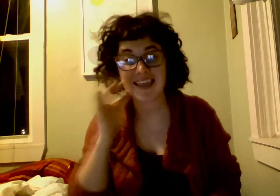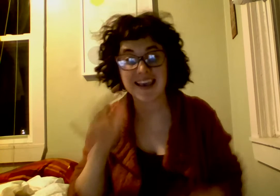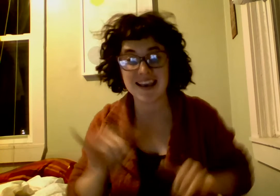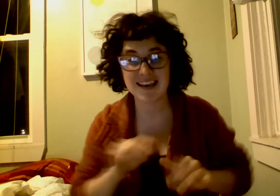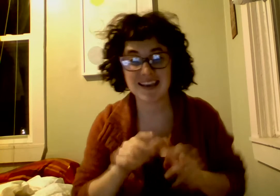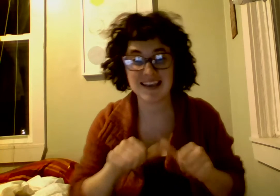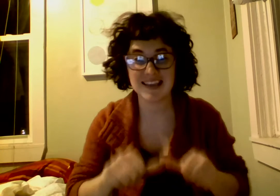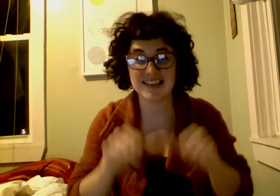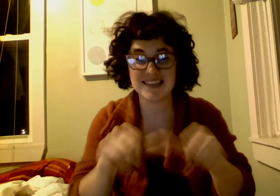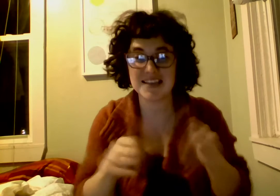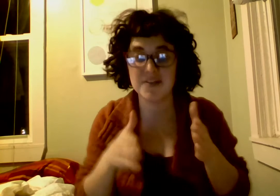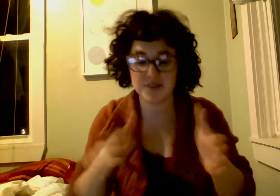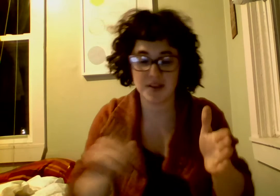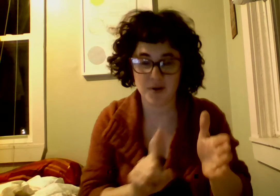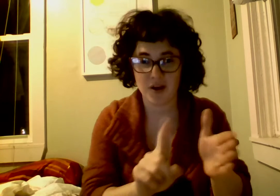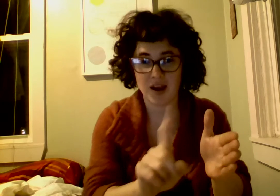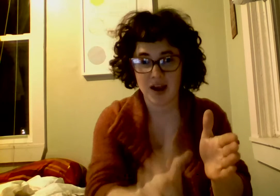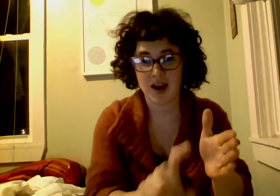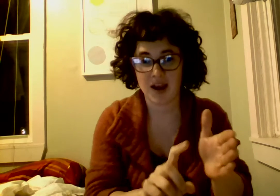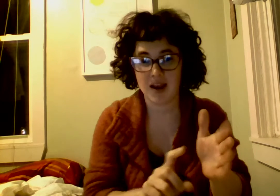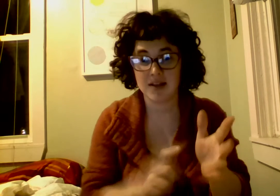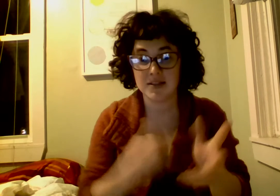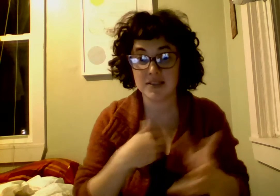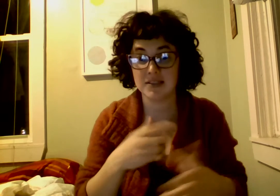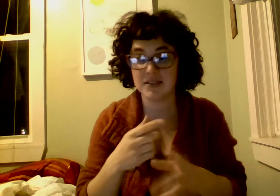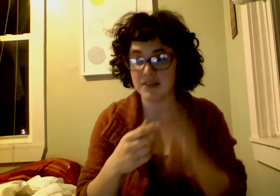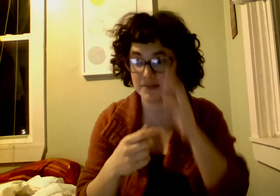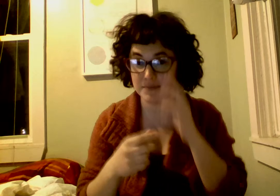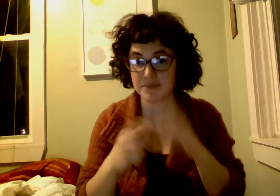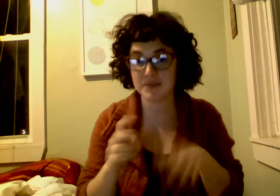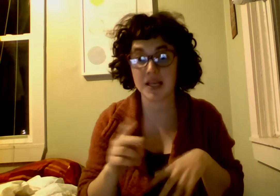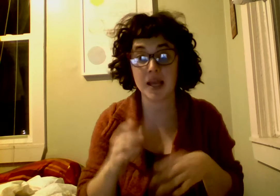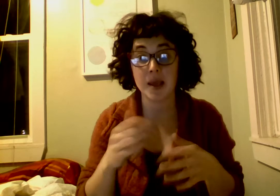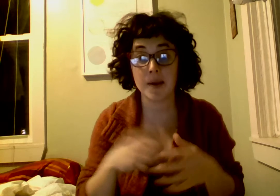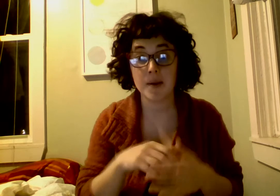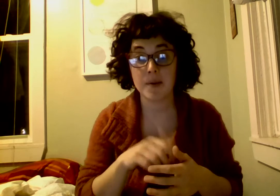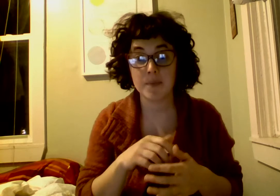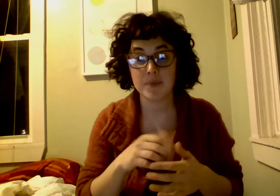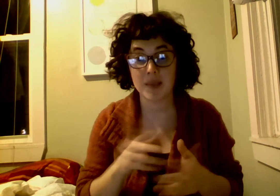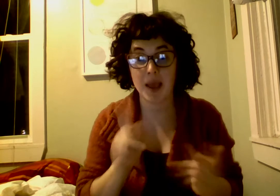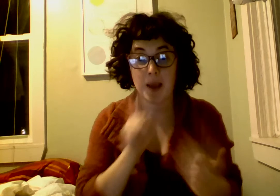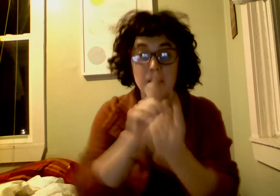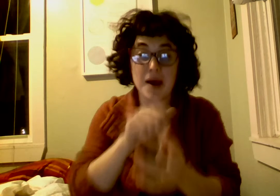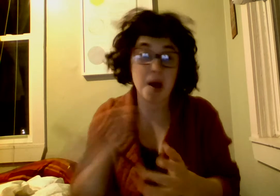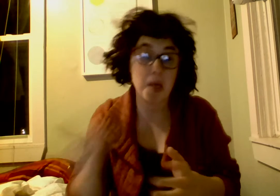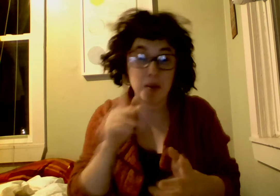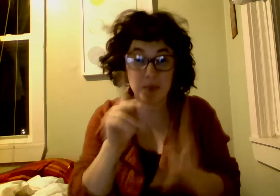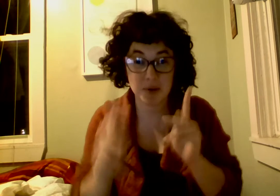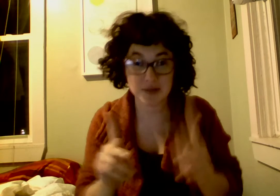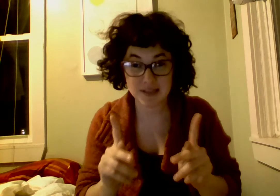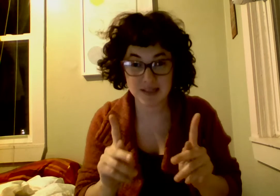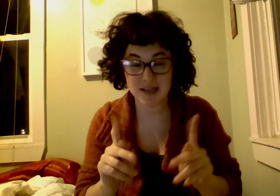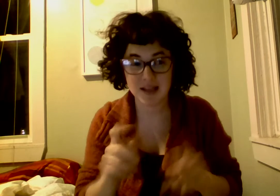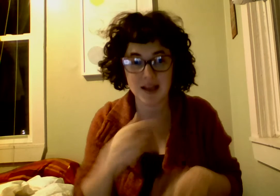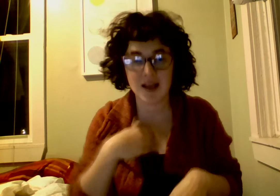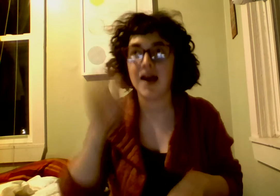went until he met Hottentot. And Hottentot looked at this fat cat and said, my little cat, you